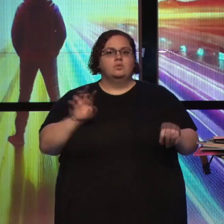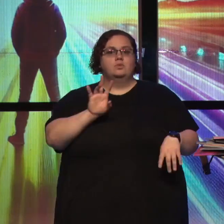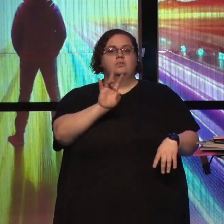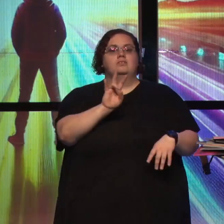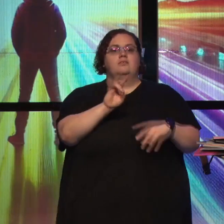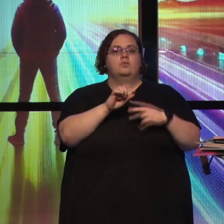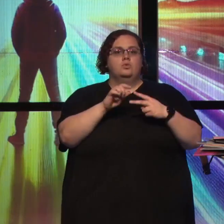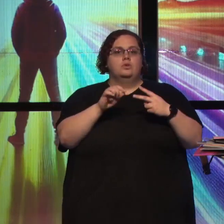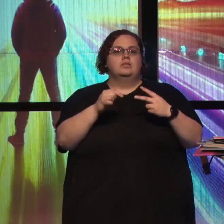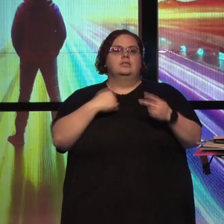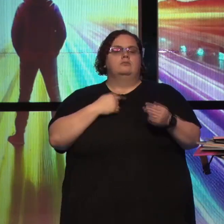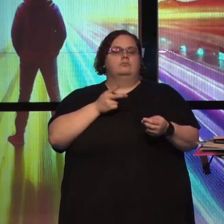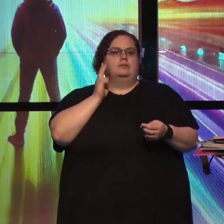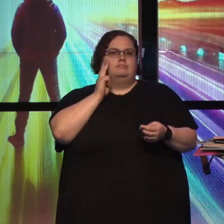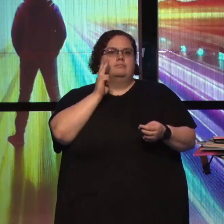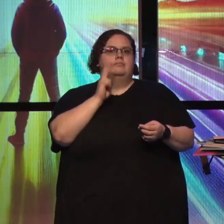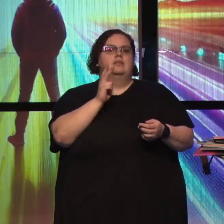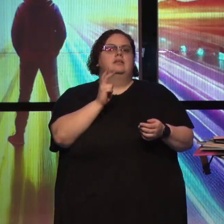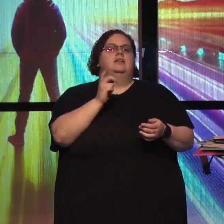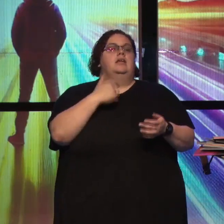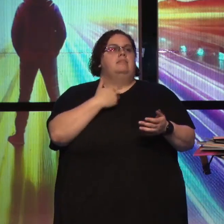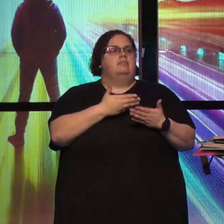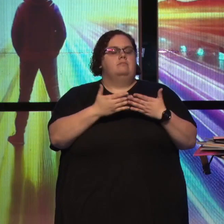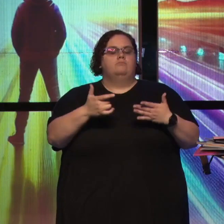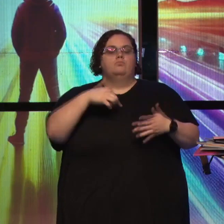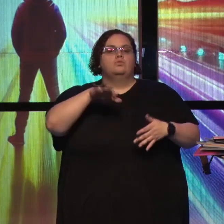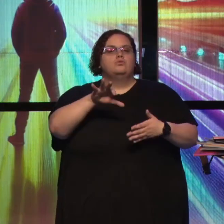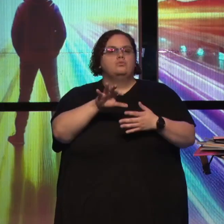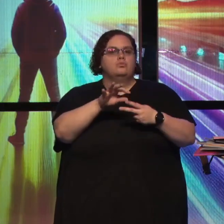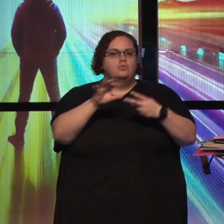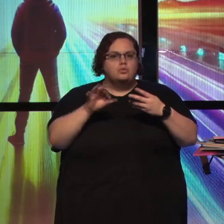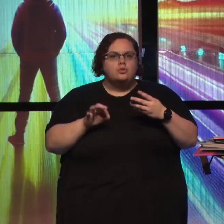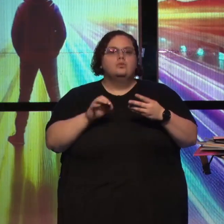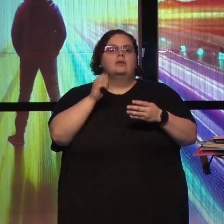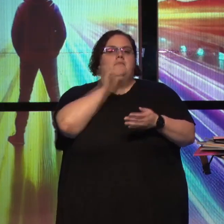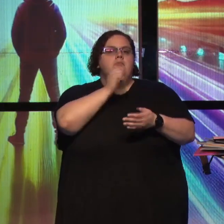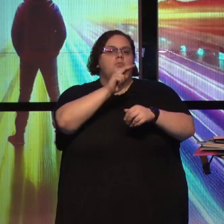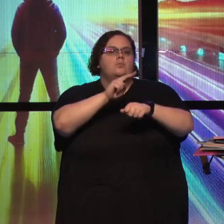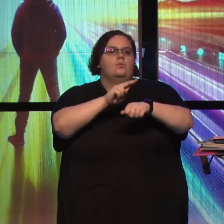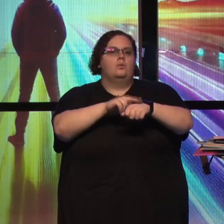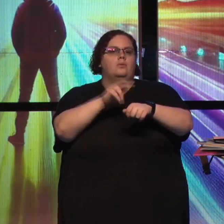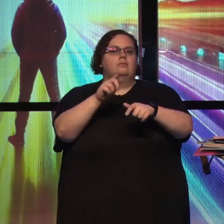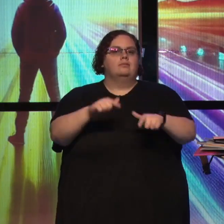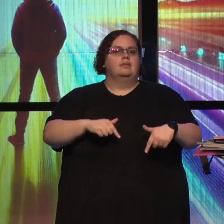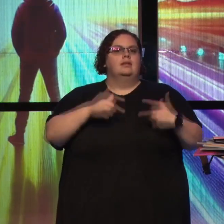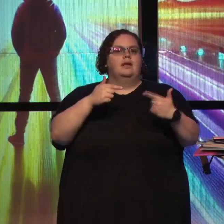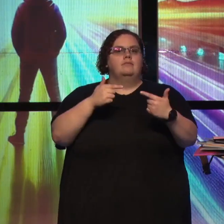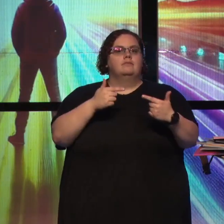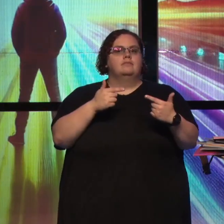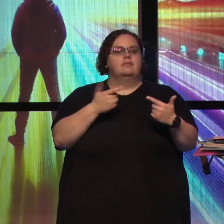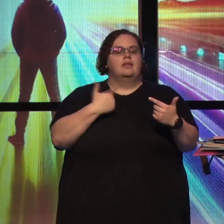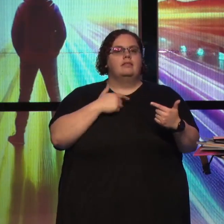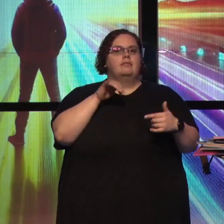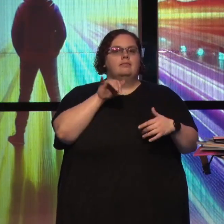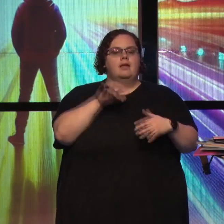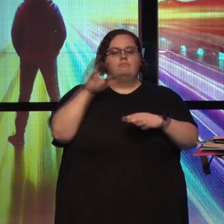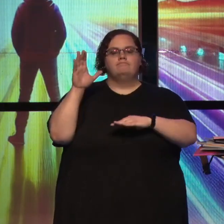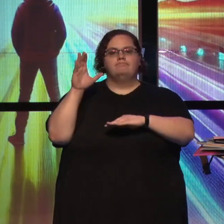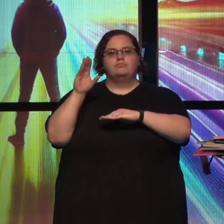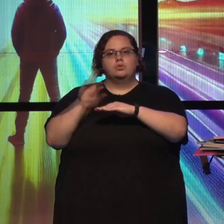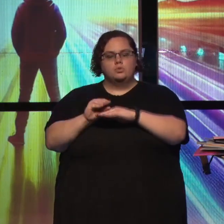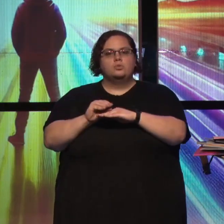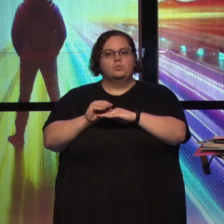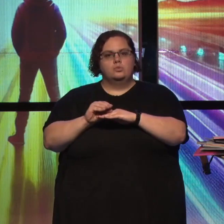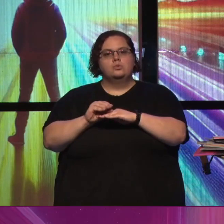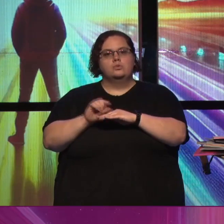Dragon, things that we can choose in our everyday normal lives that diminish those marks in us. First of all,